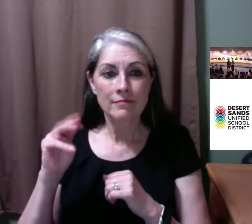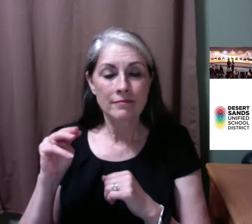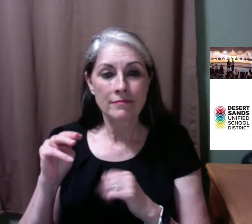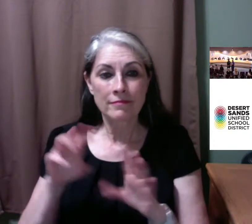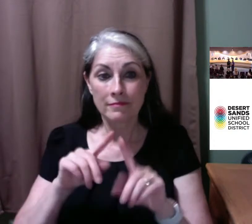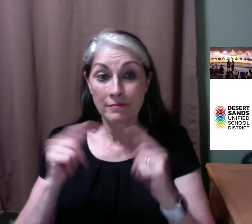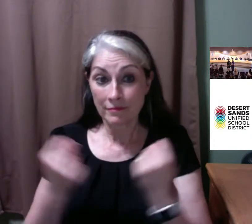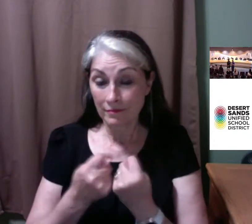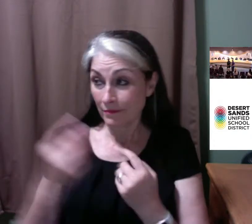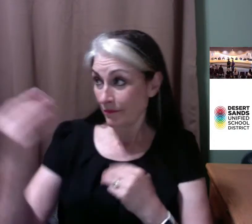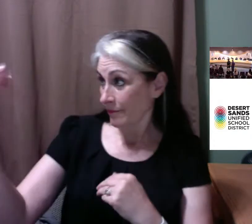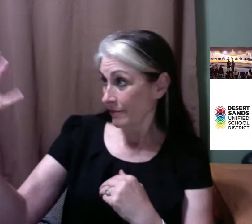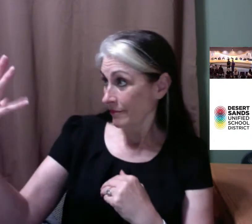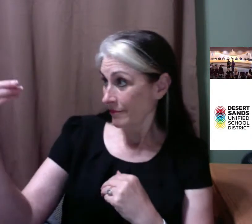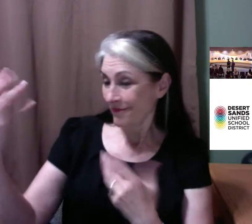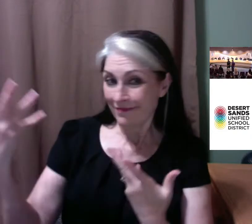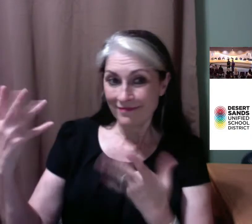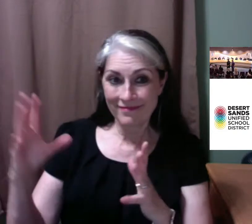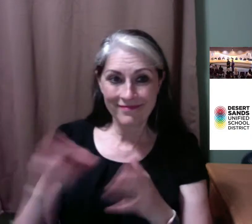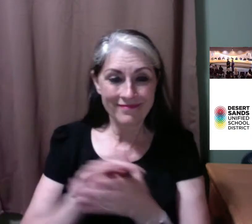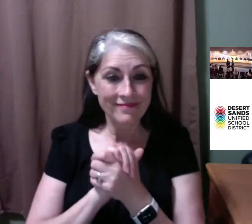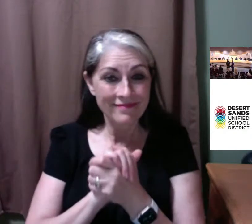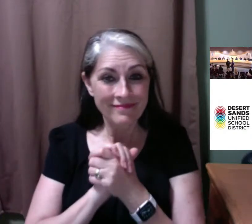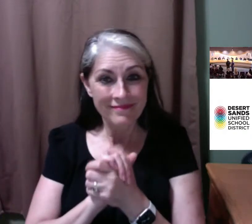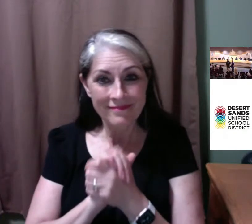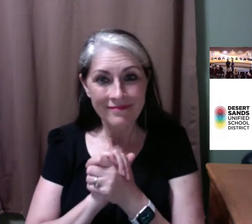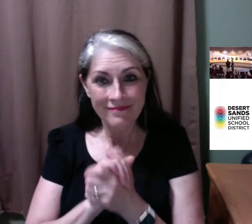did. Okay. So congratulations.